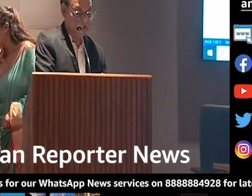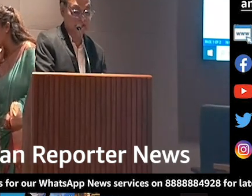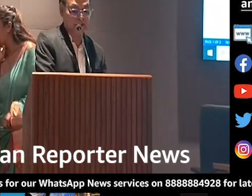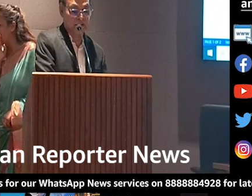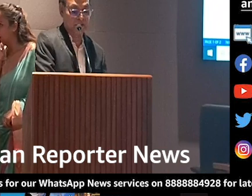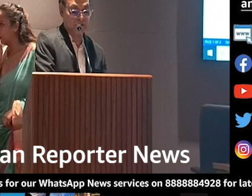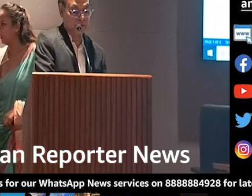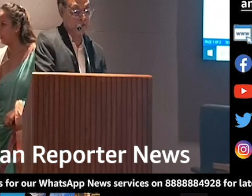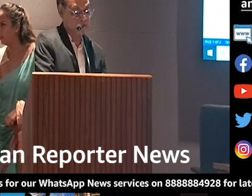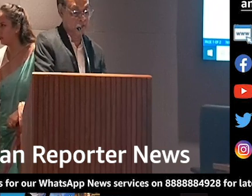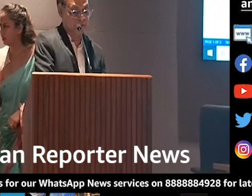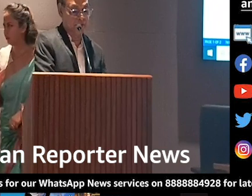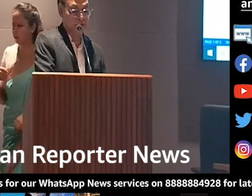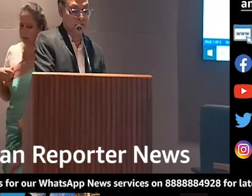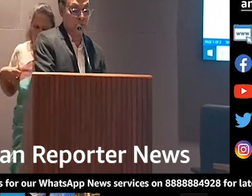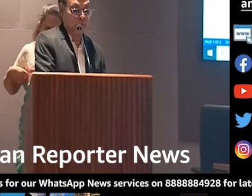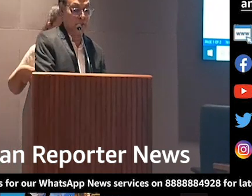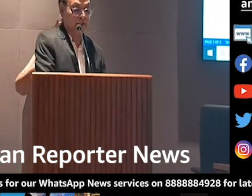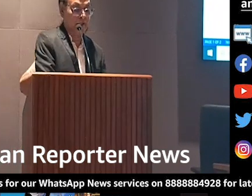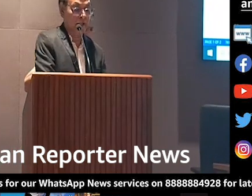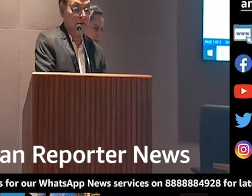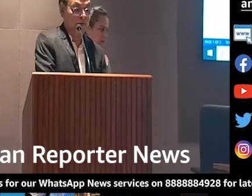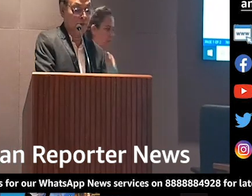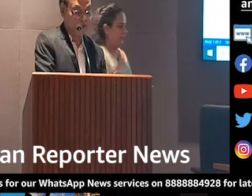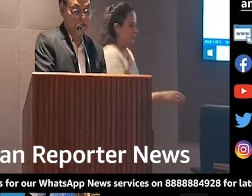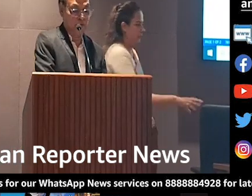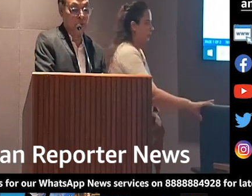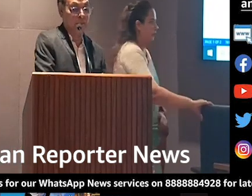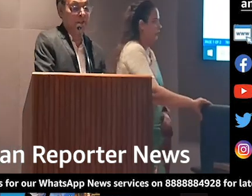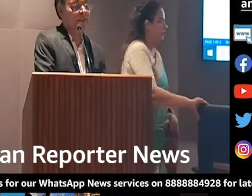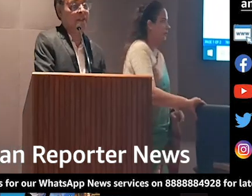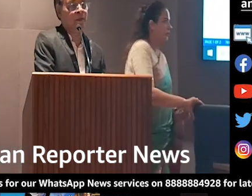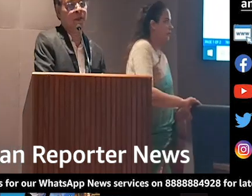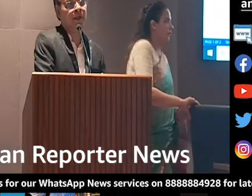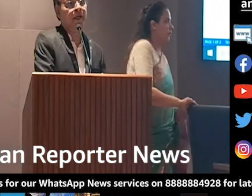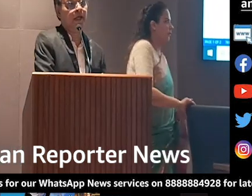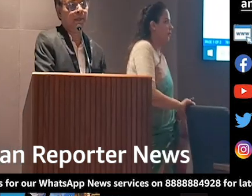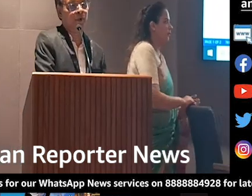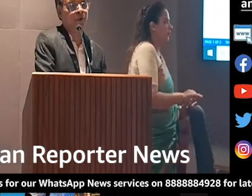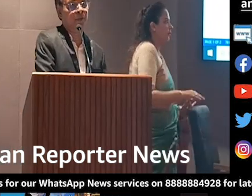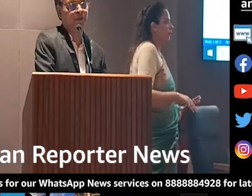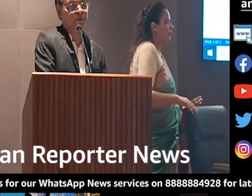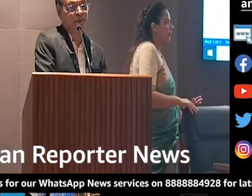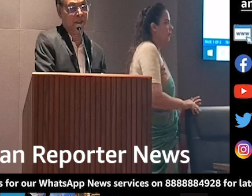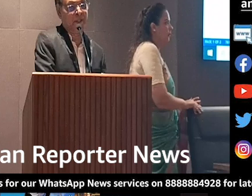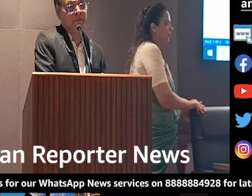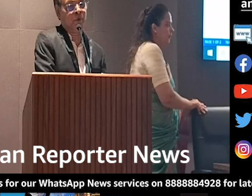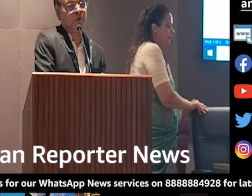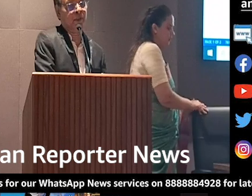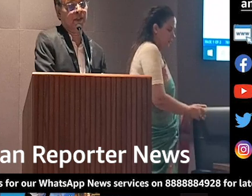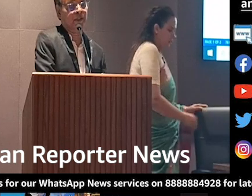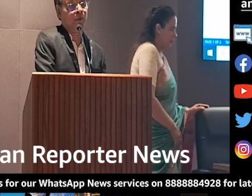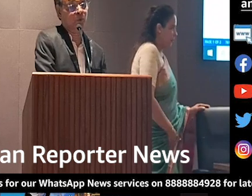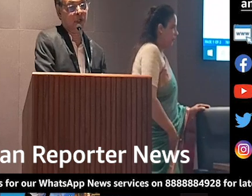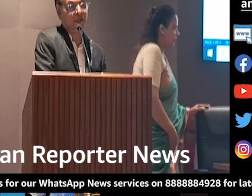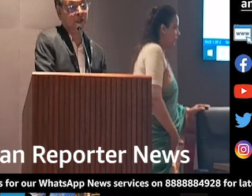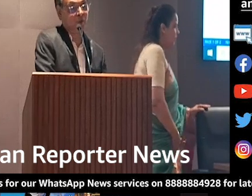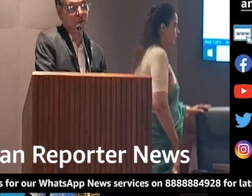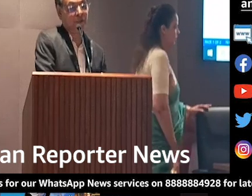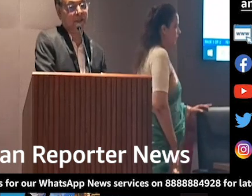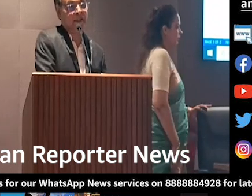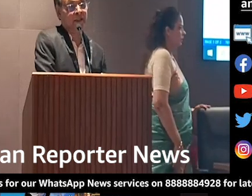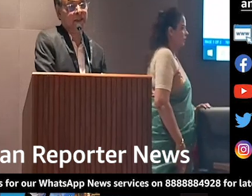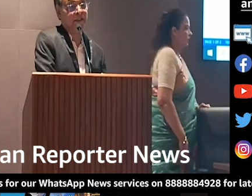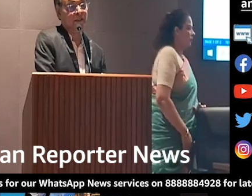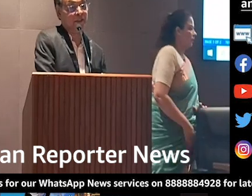a director of Aliyar Jung, Mumbai, I would like to appreciate your efforts, with everybody's efforts that who are